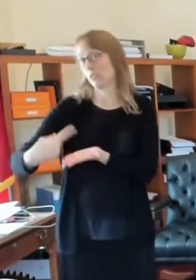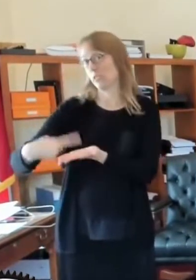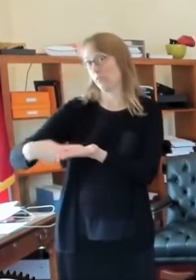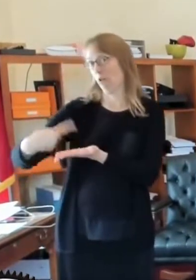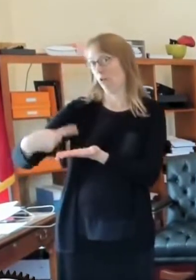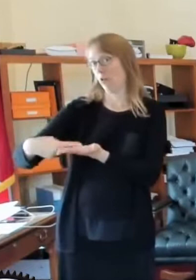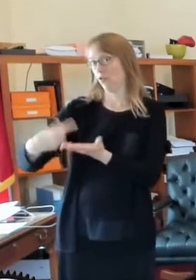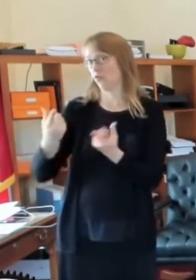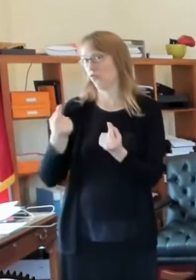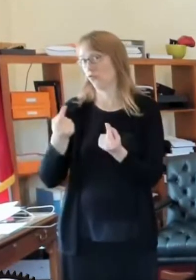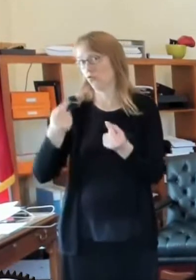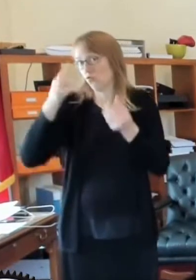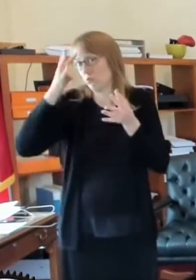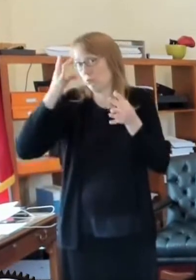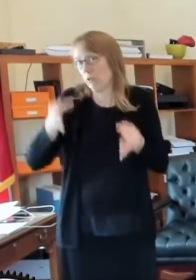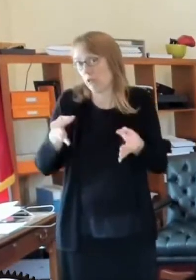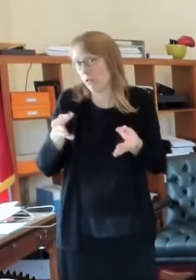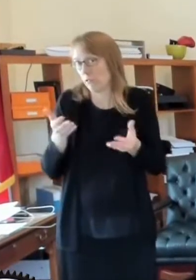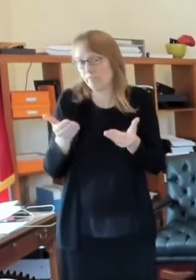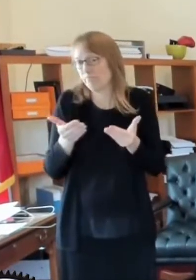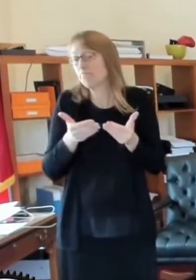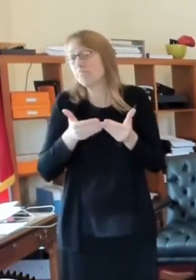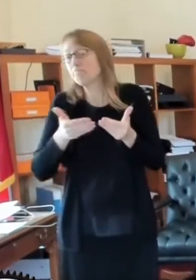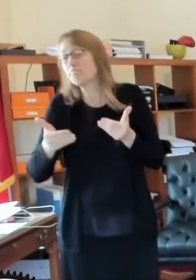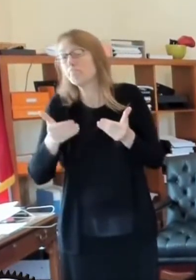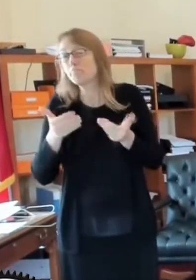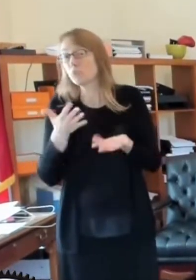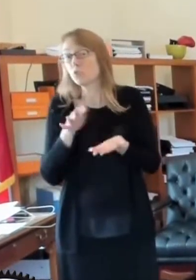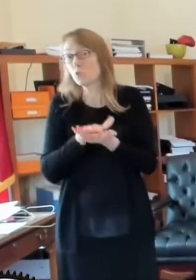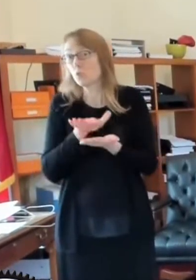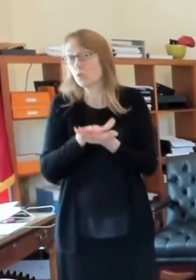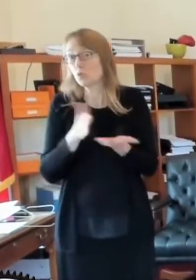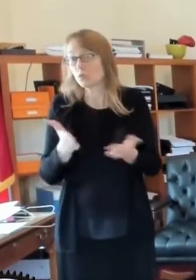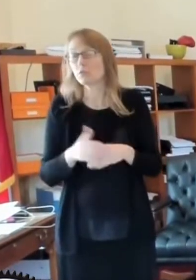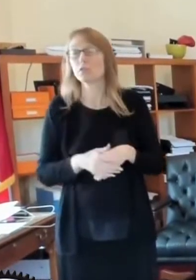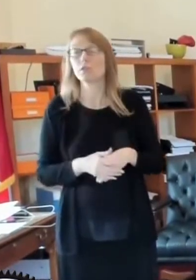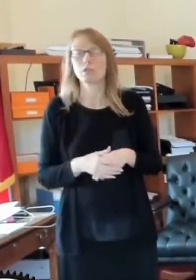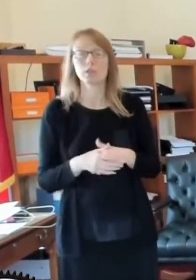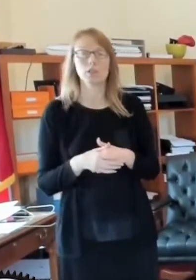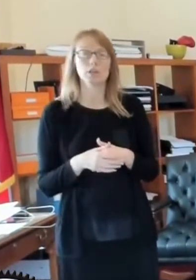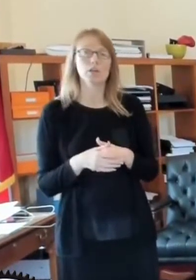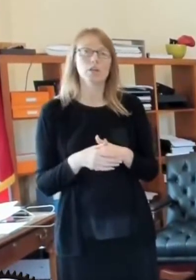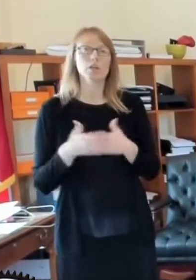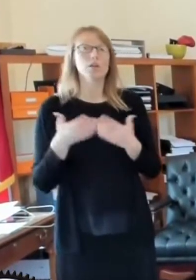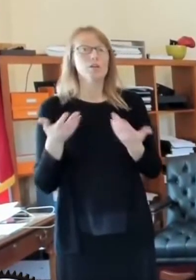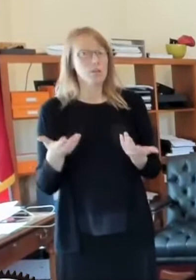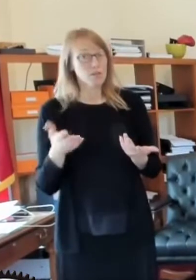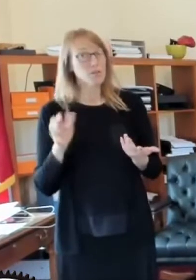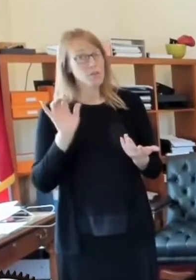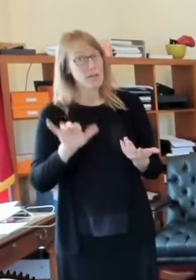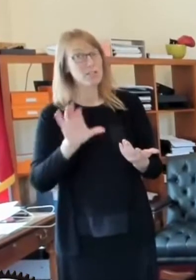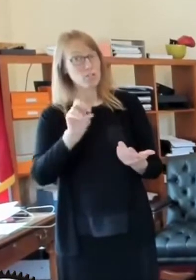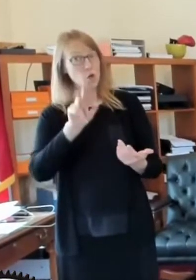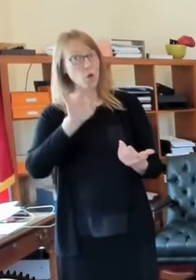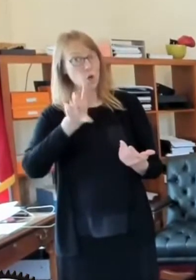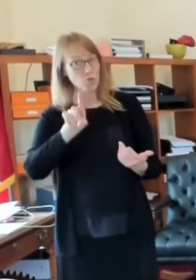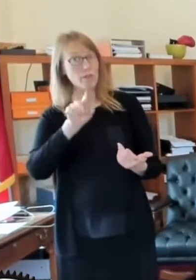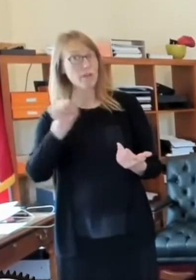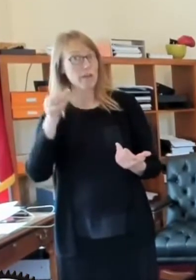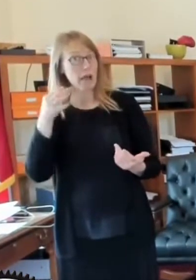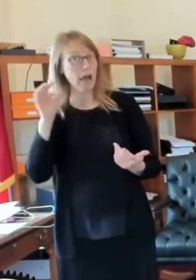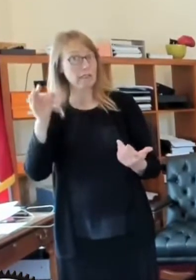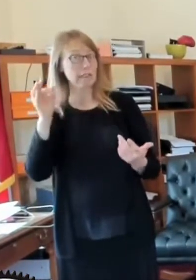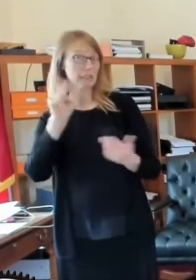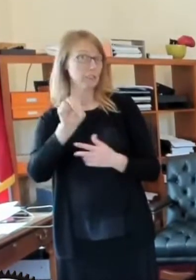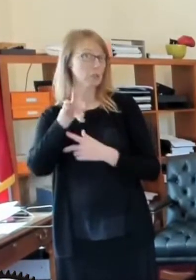other areas, but not as good as it was. So that's COVID. The second